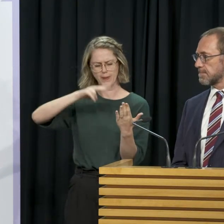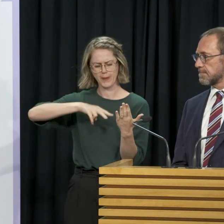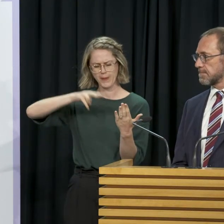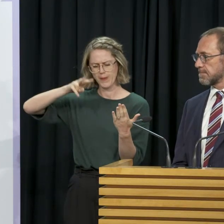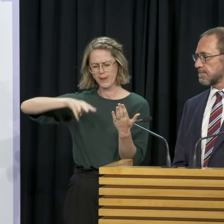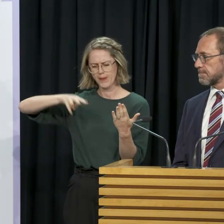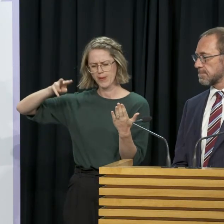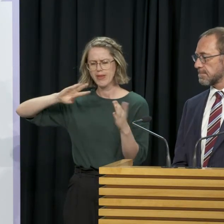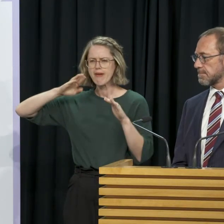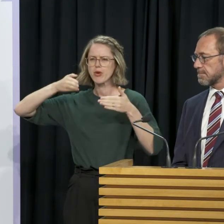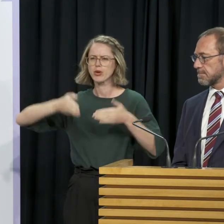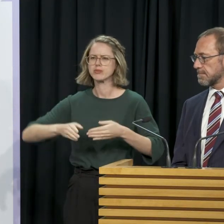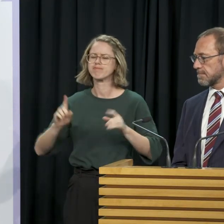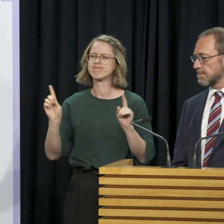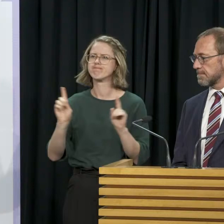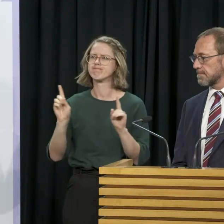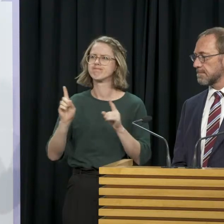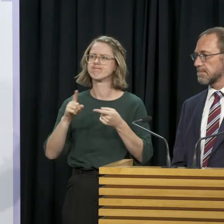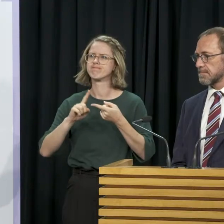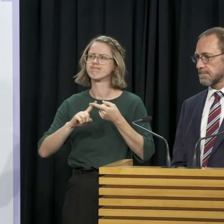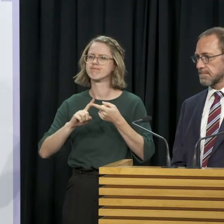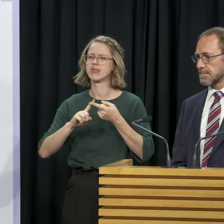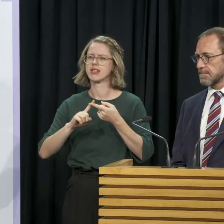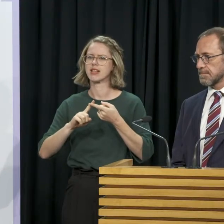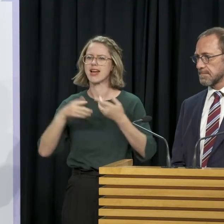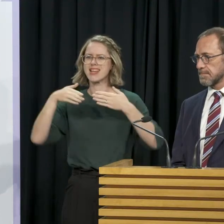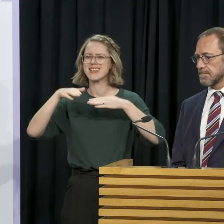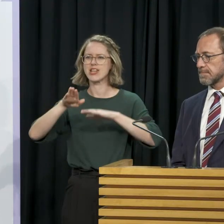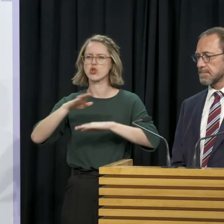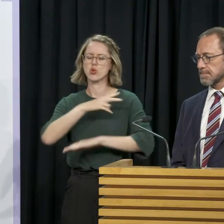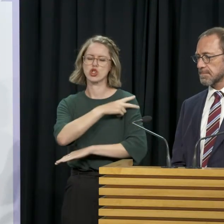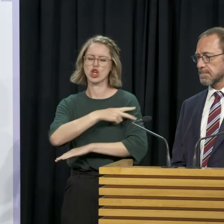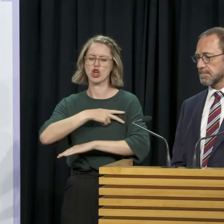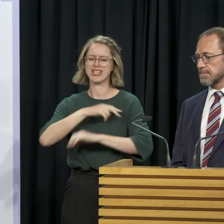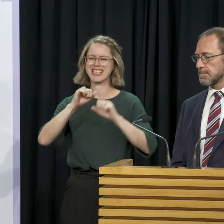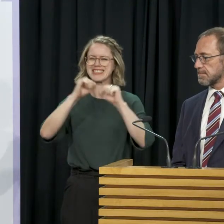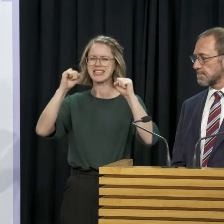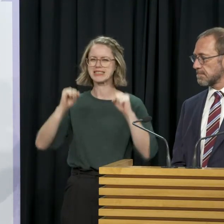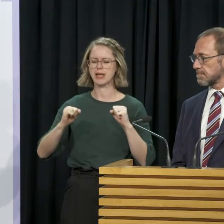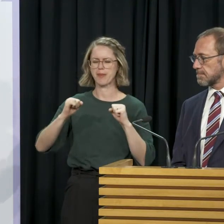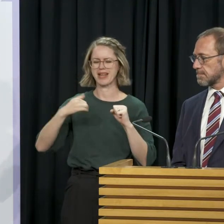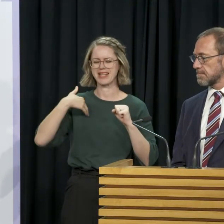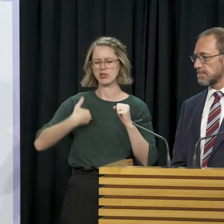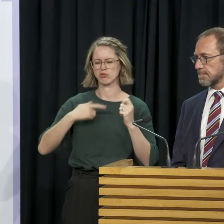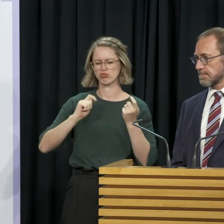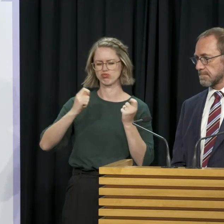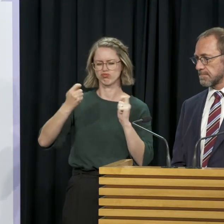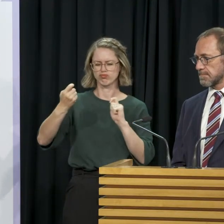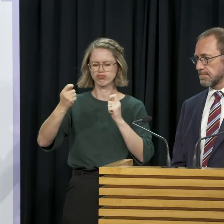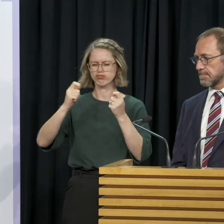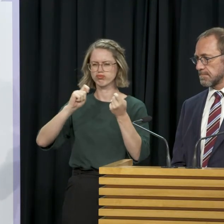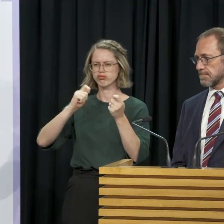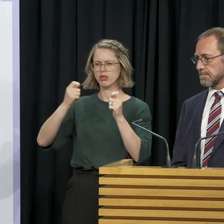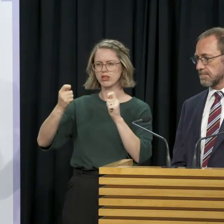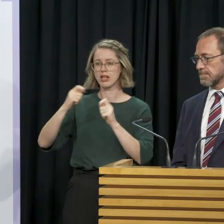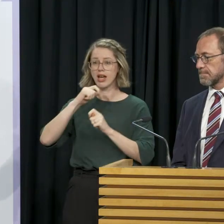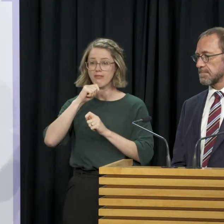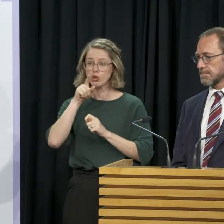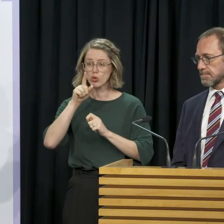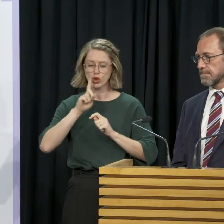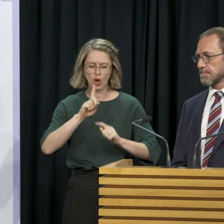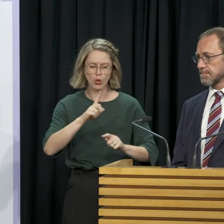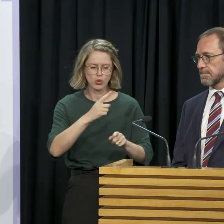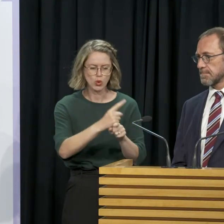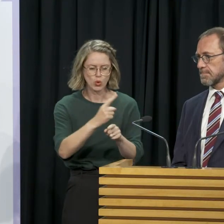on things like our national security architecture and some of the redesign there. When you go and talk to the